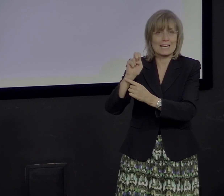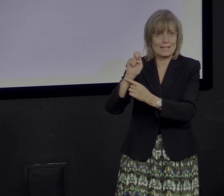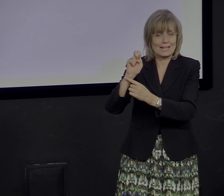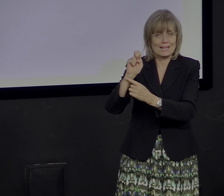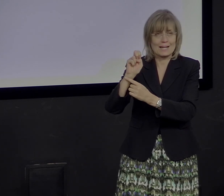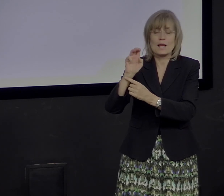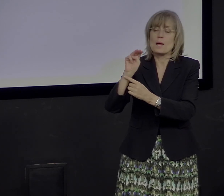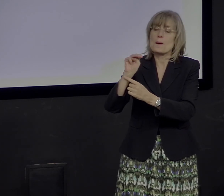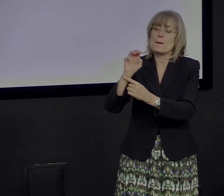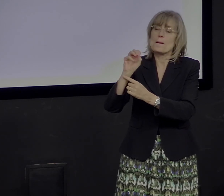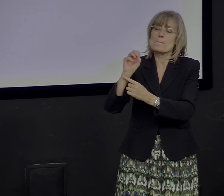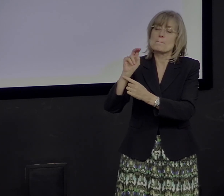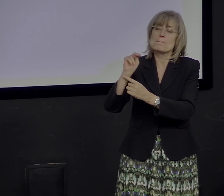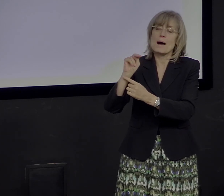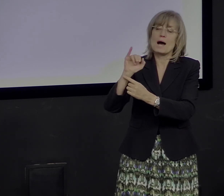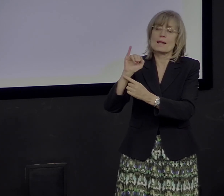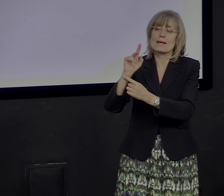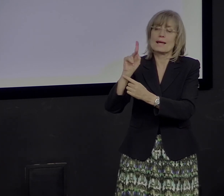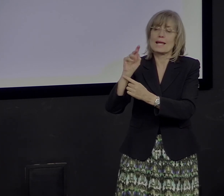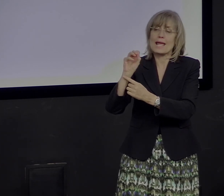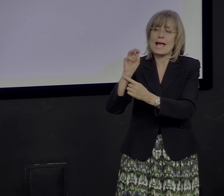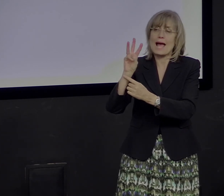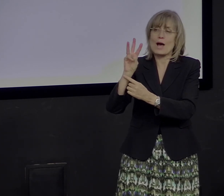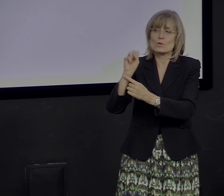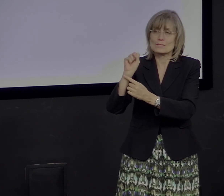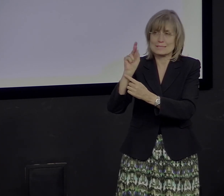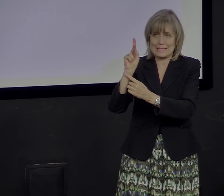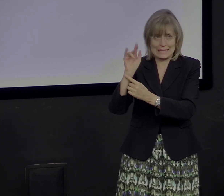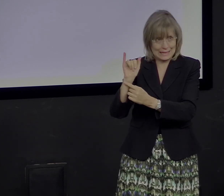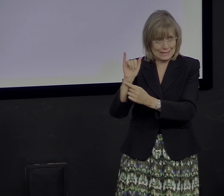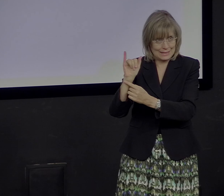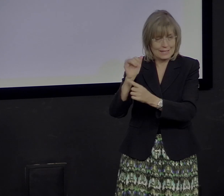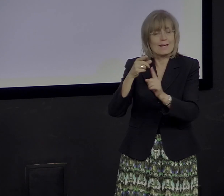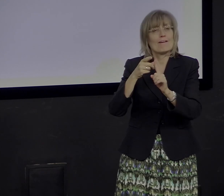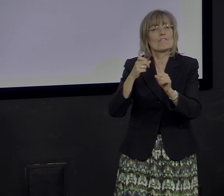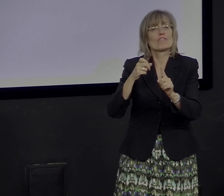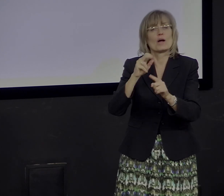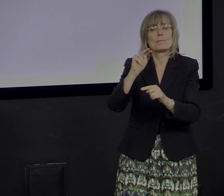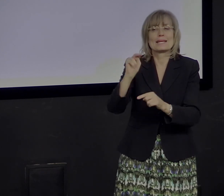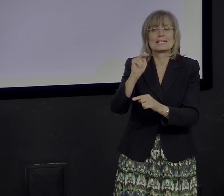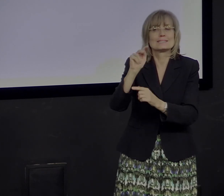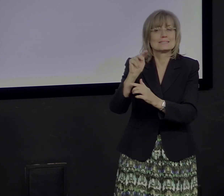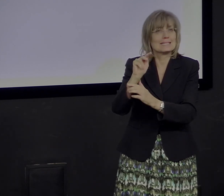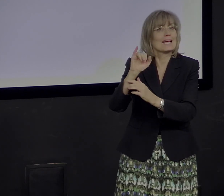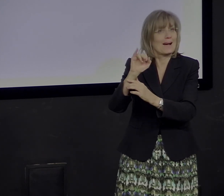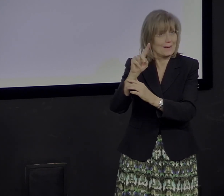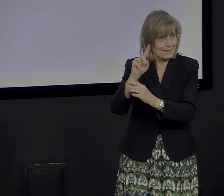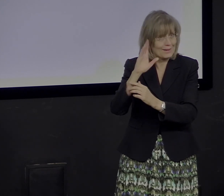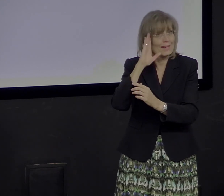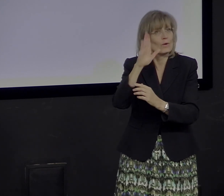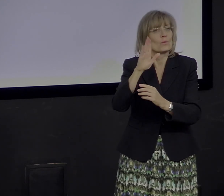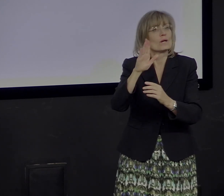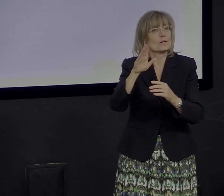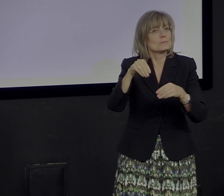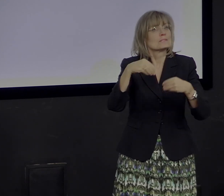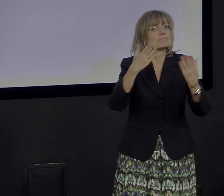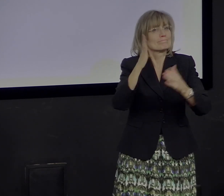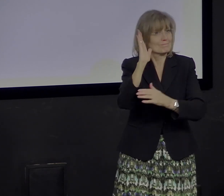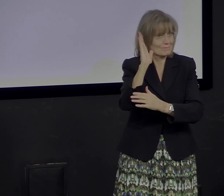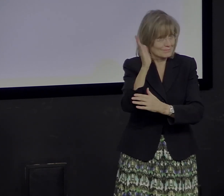We have Dr. Christine Monikowski from NTID who